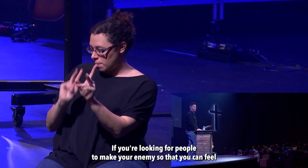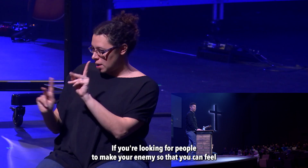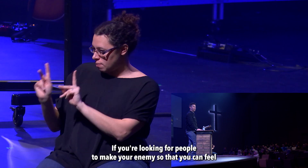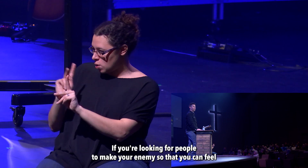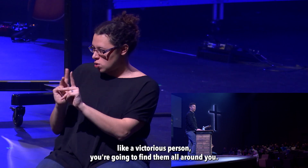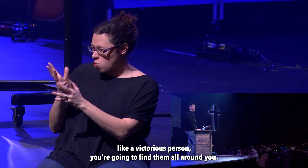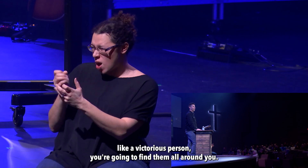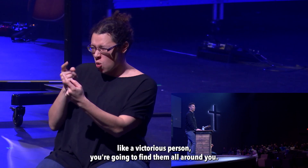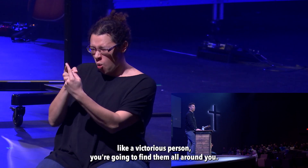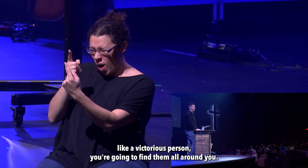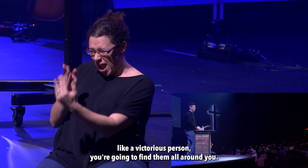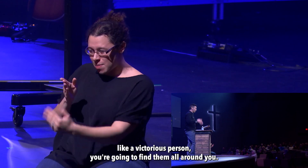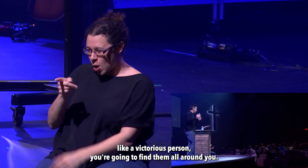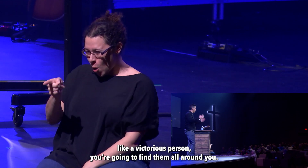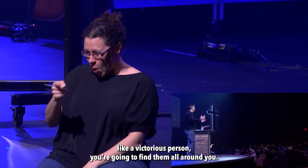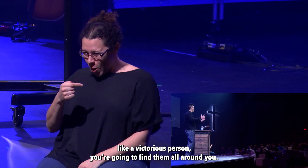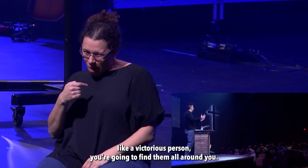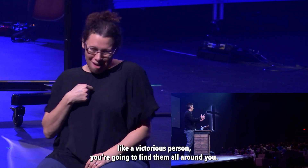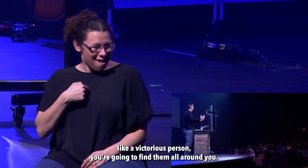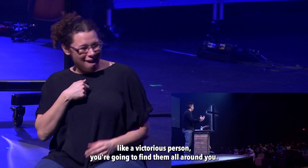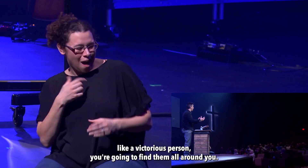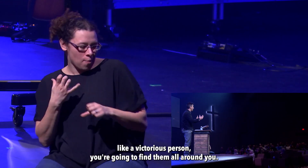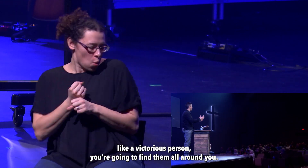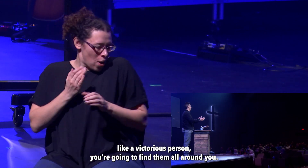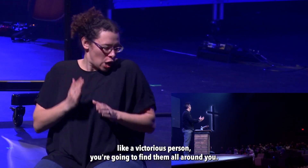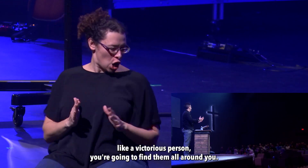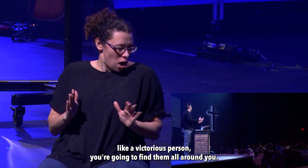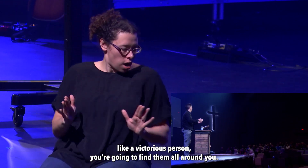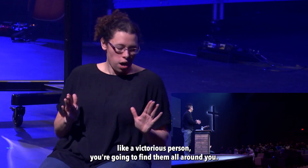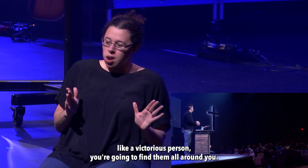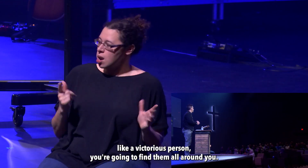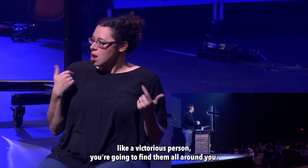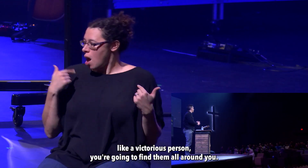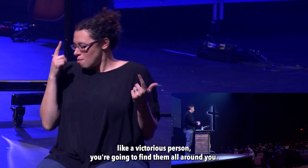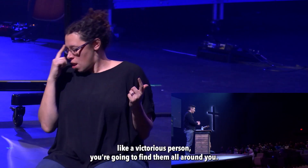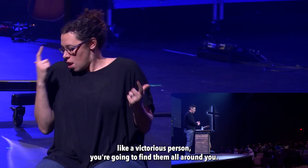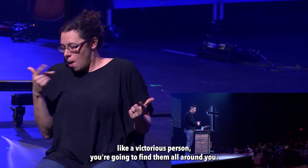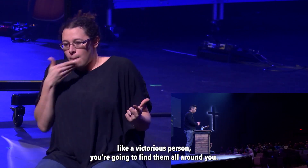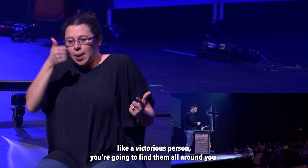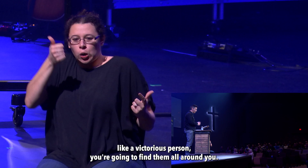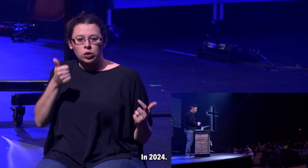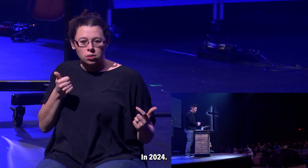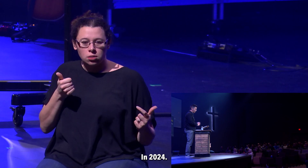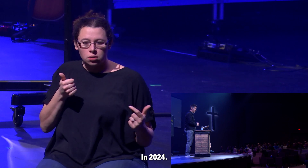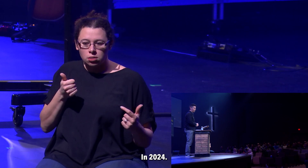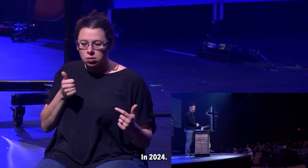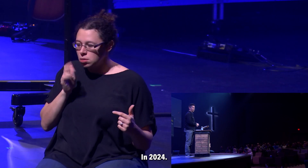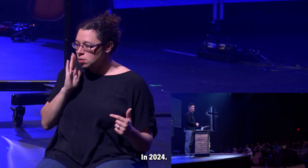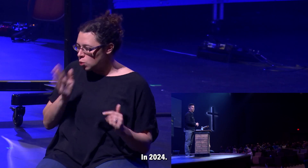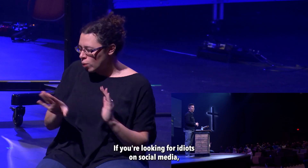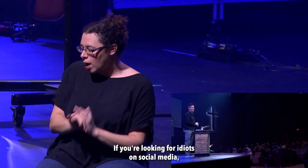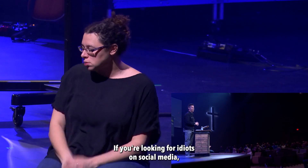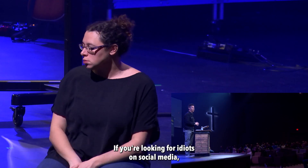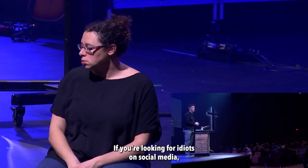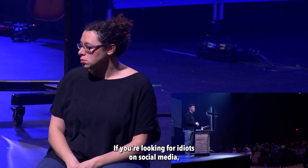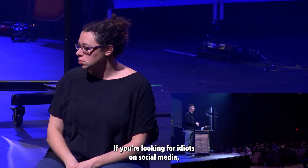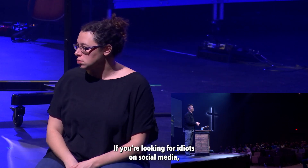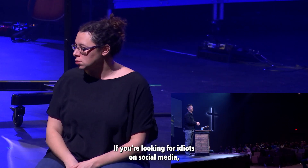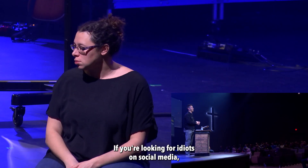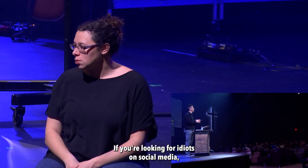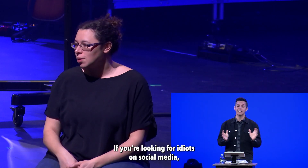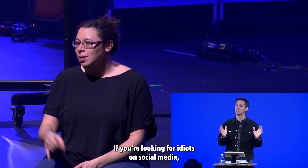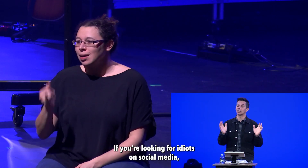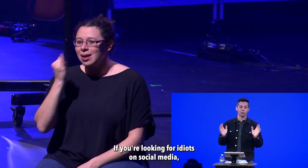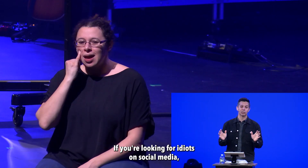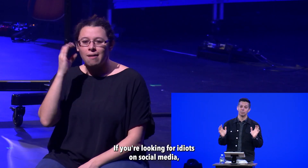so that you can feel like a victorious person, you're going to find them all around you in 2024. If you're looking